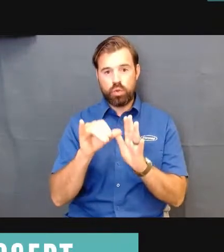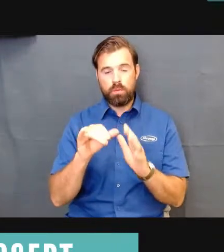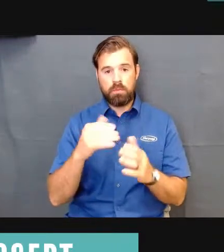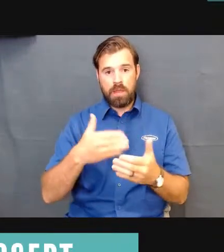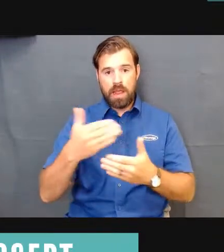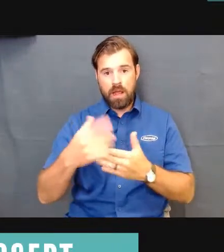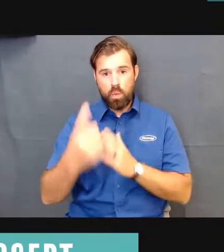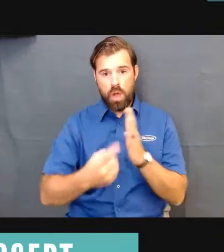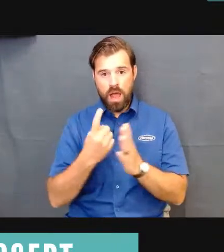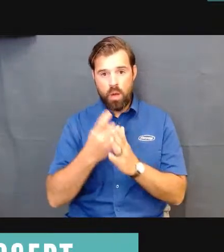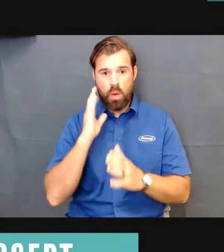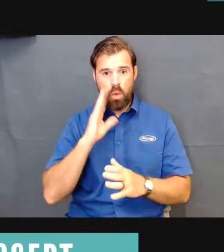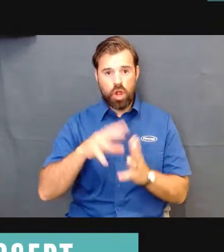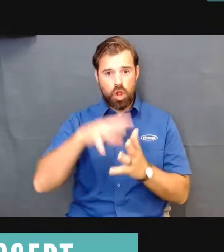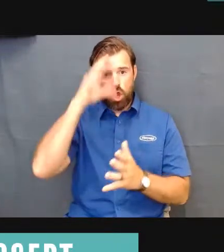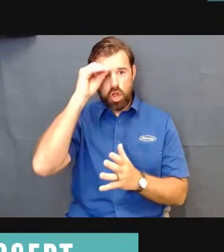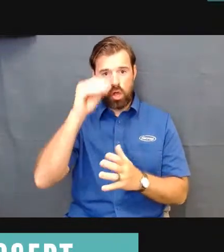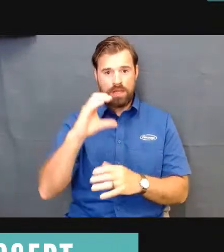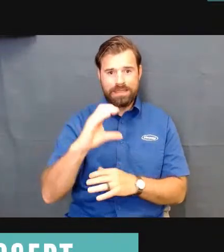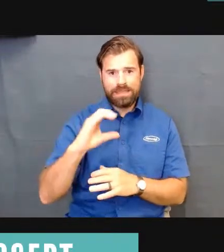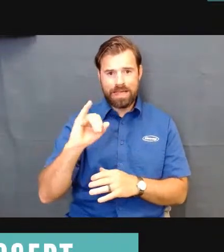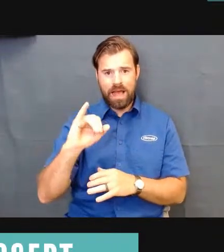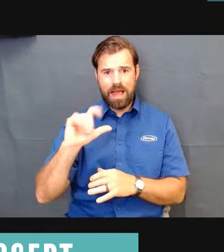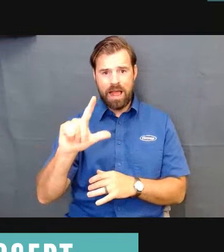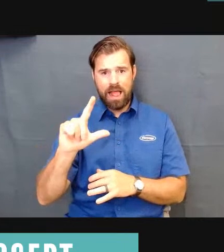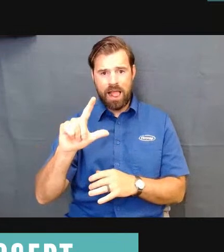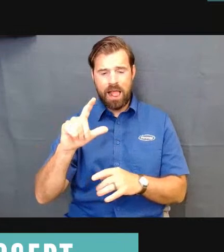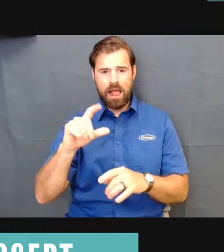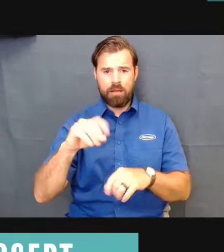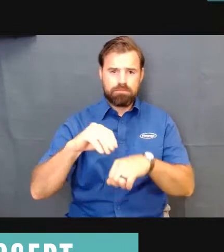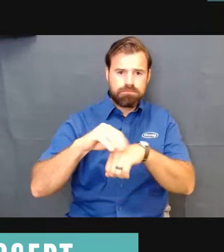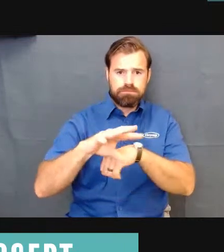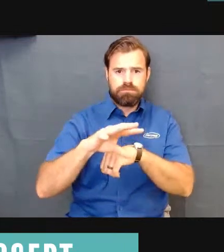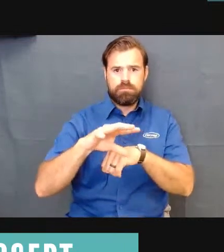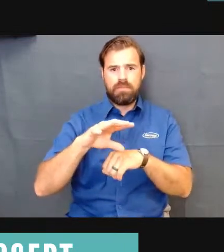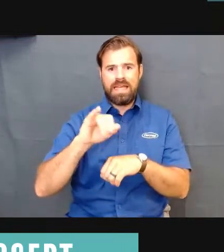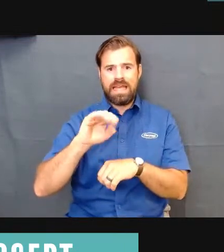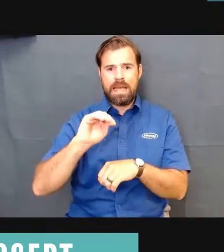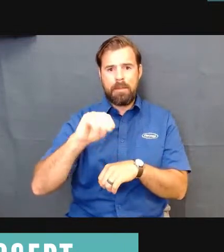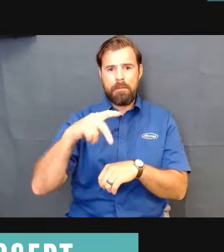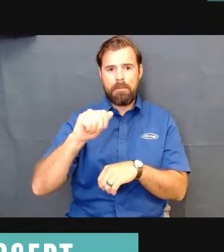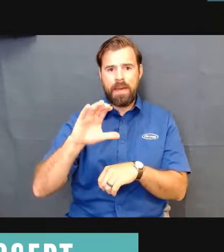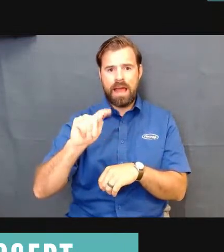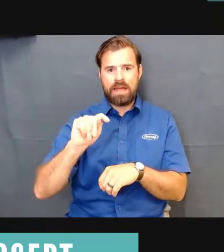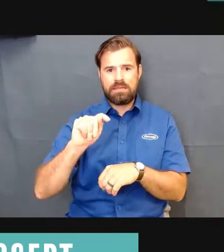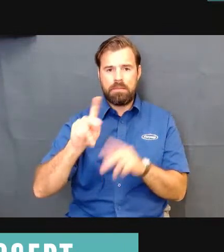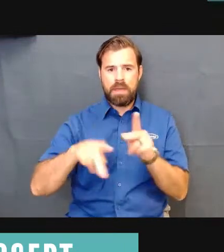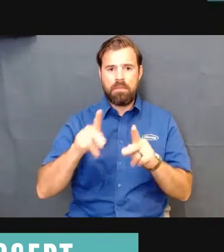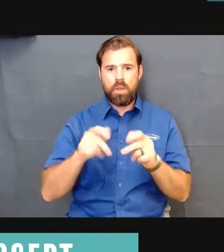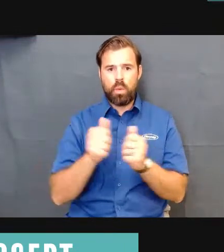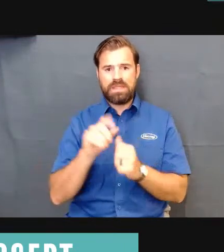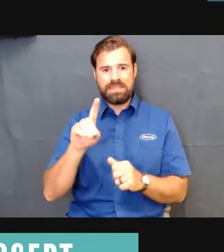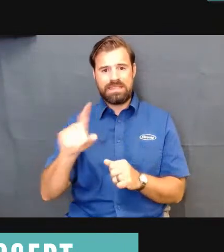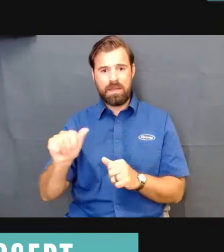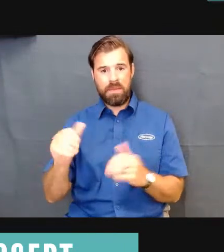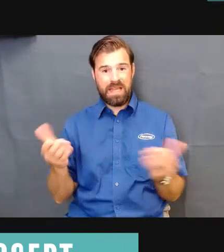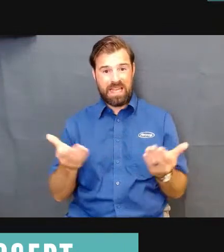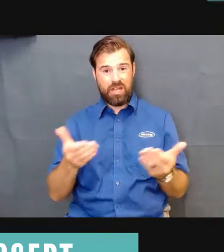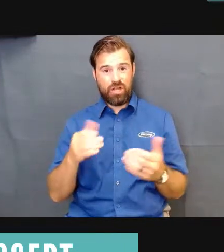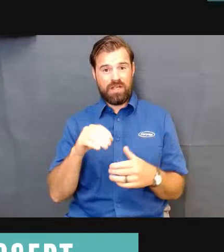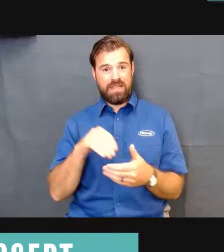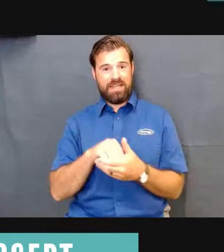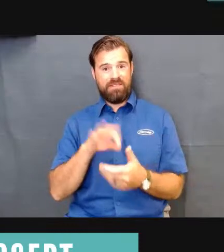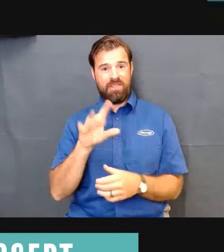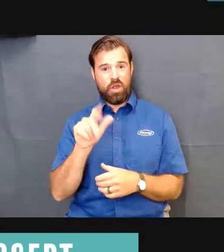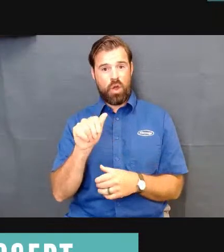that CIL, yes, that's Center for Independent Living, is making for individuals with disabilities right here in Central Florida.